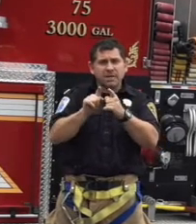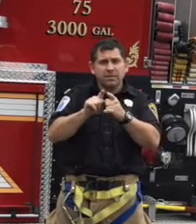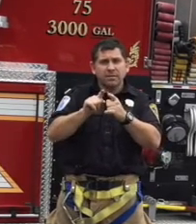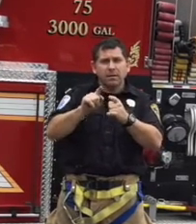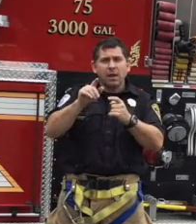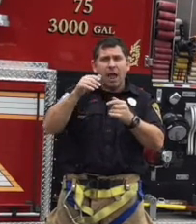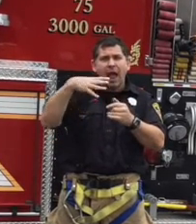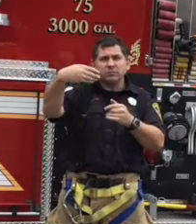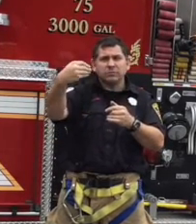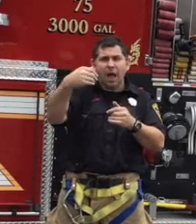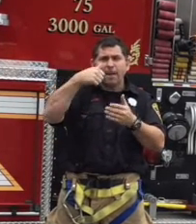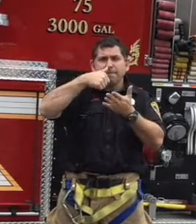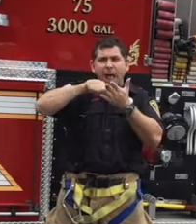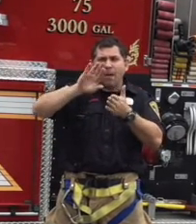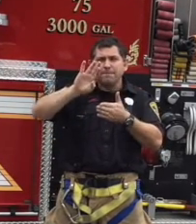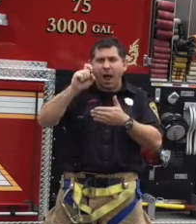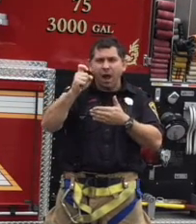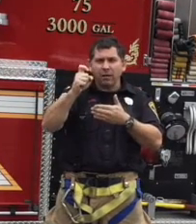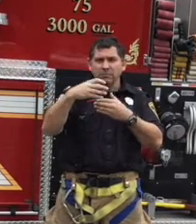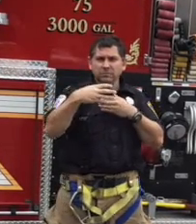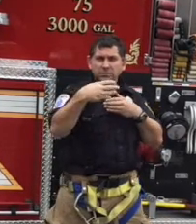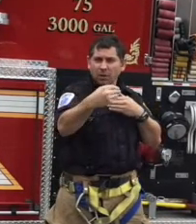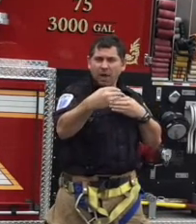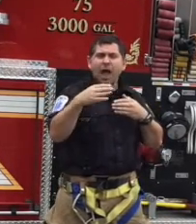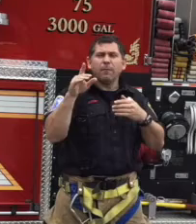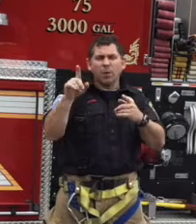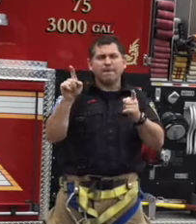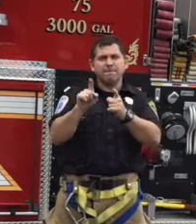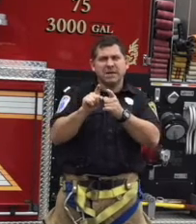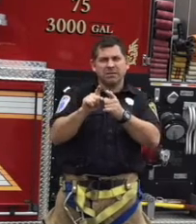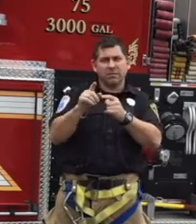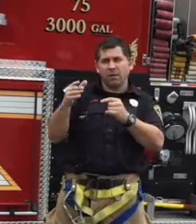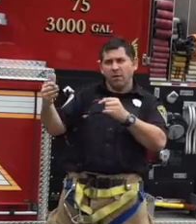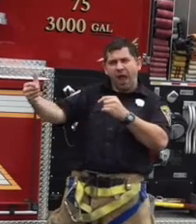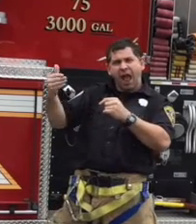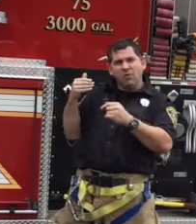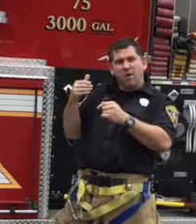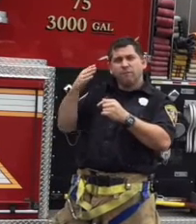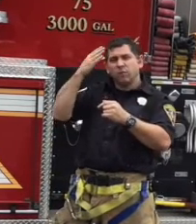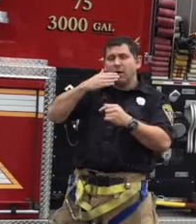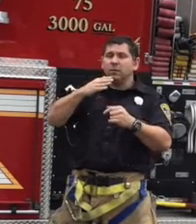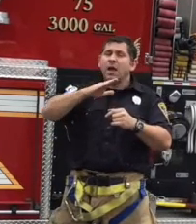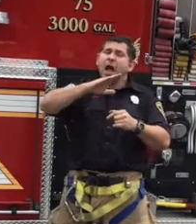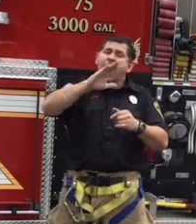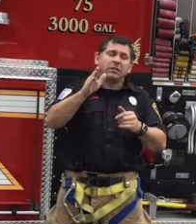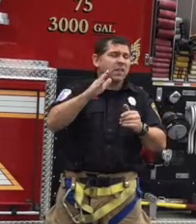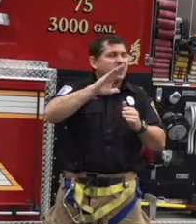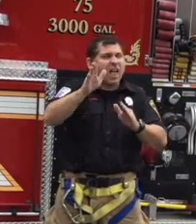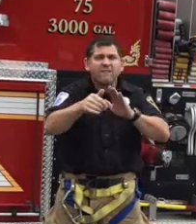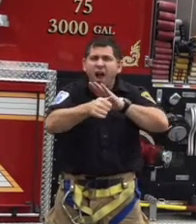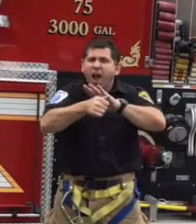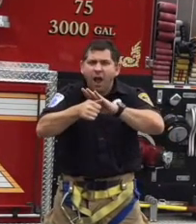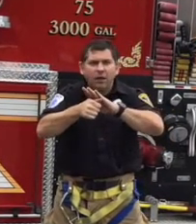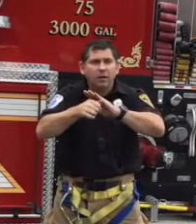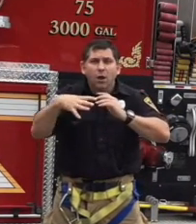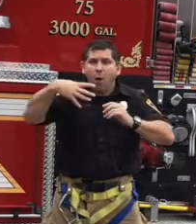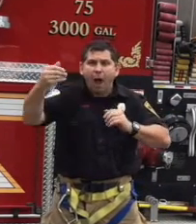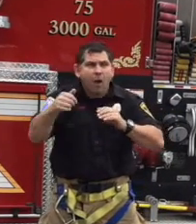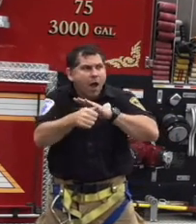and go to a common area outside, like maybe the mailbox. That's where you would meet if you have to evacuate the house.